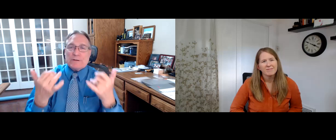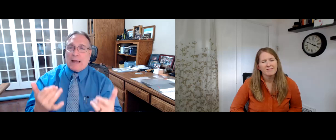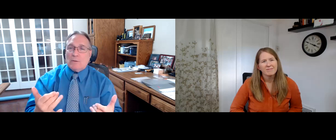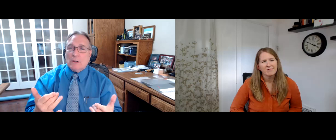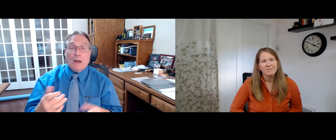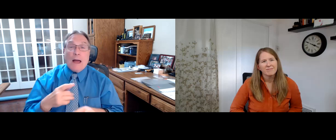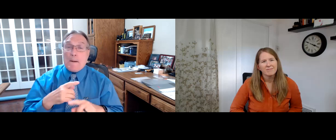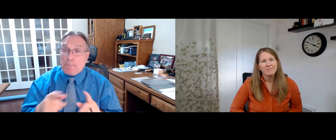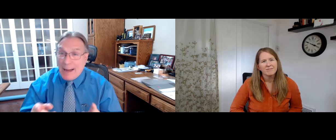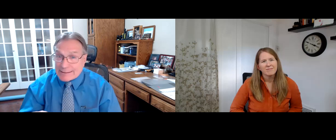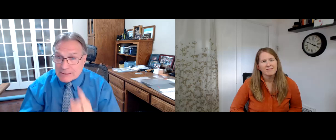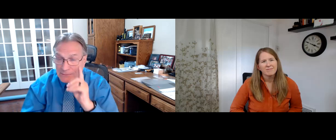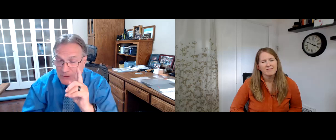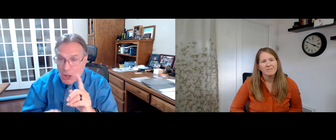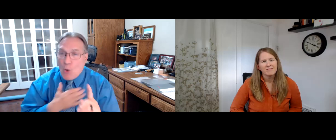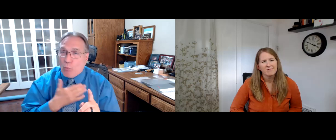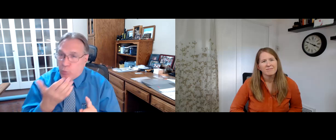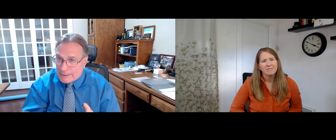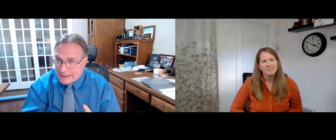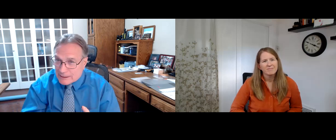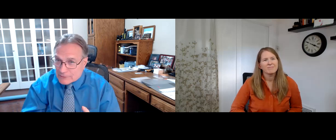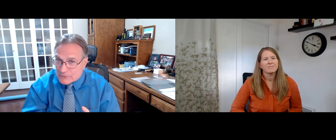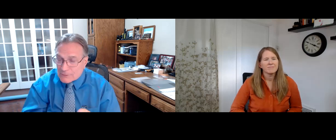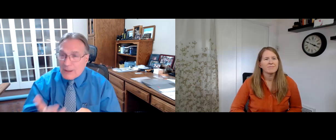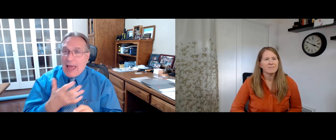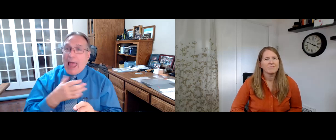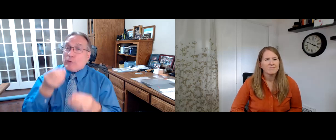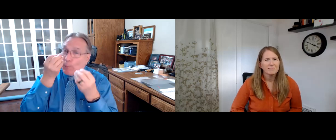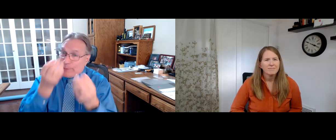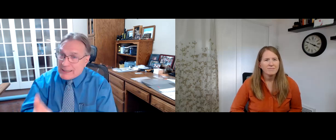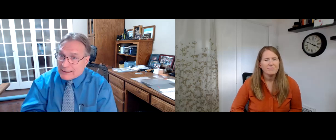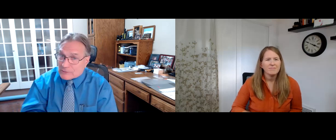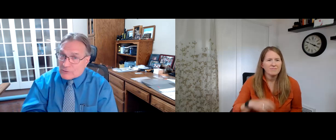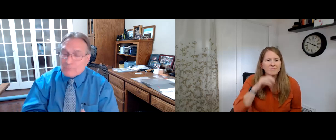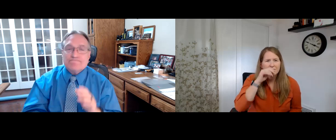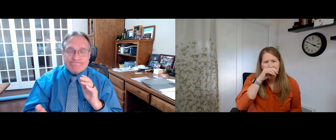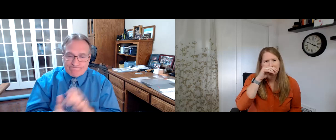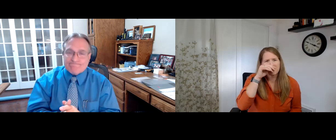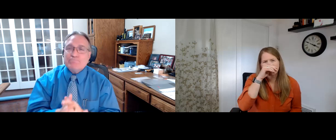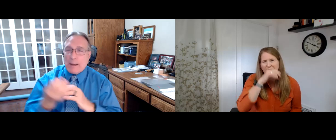now. But willingness and obedience,